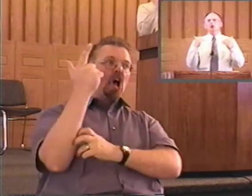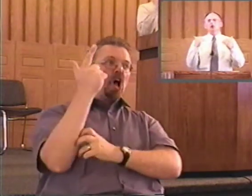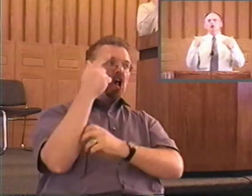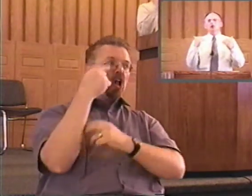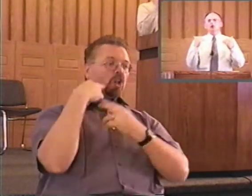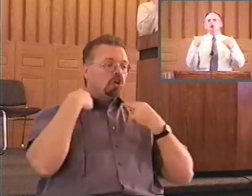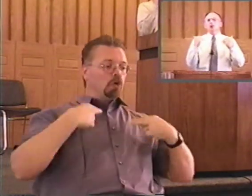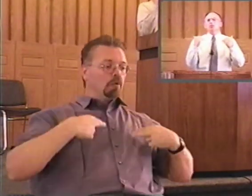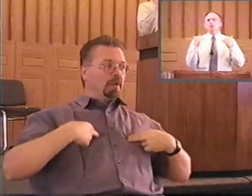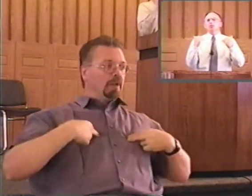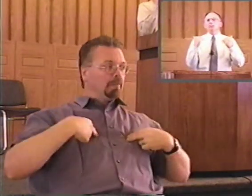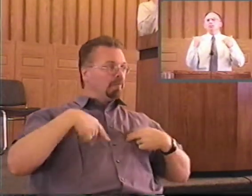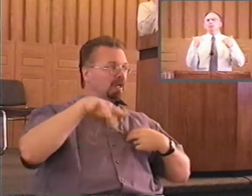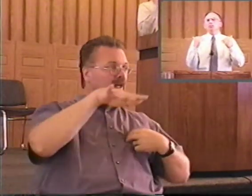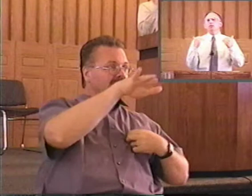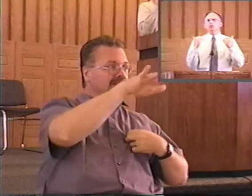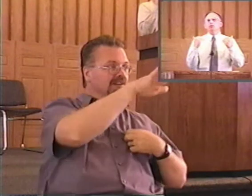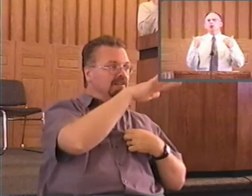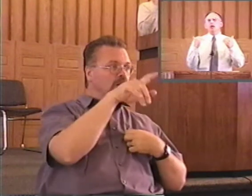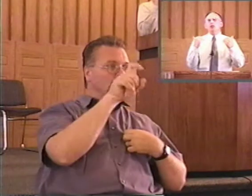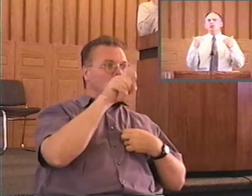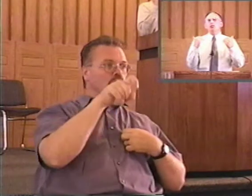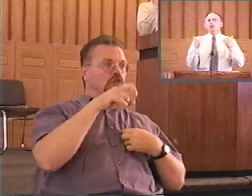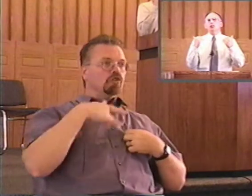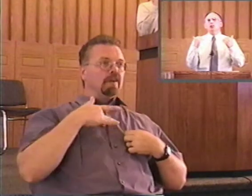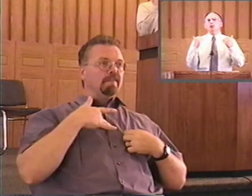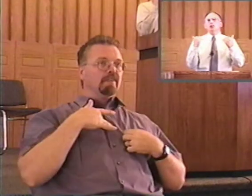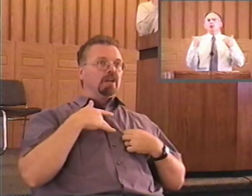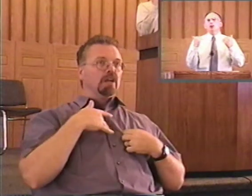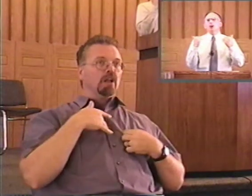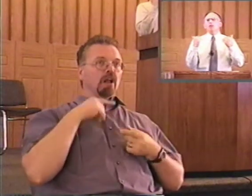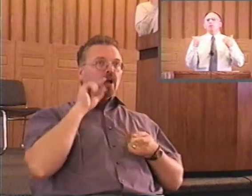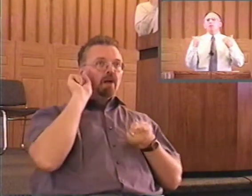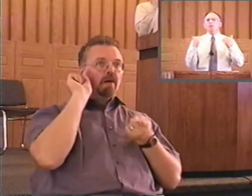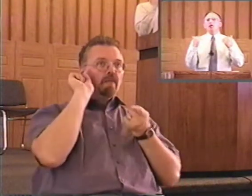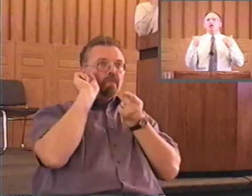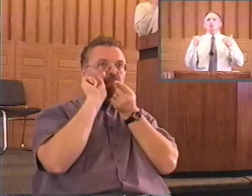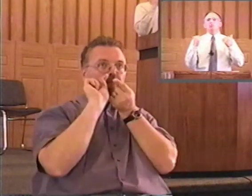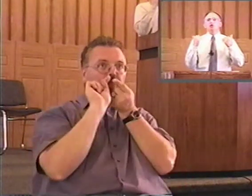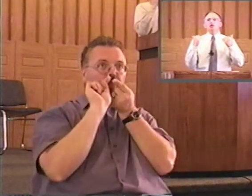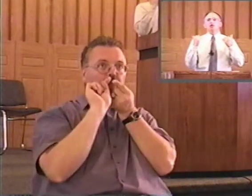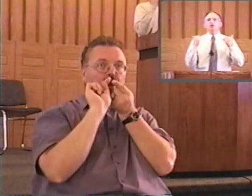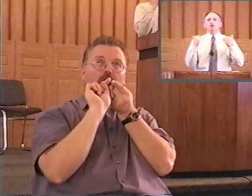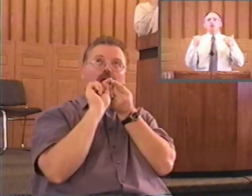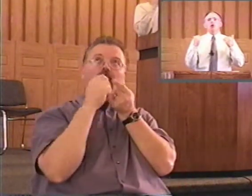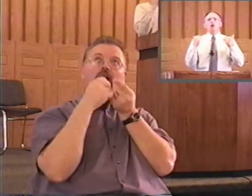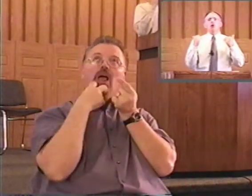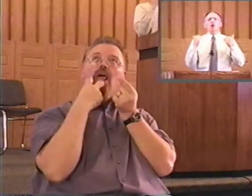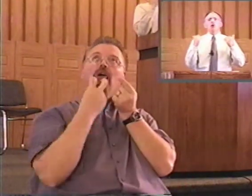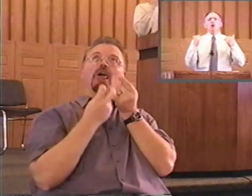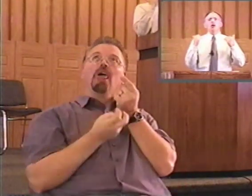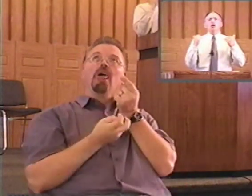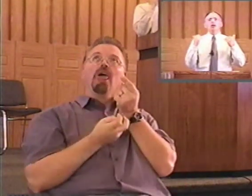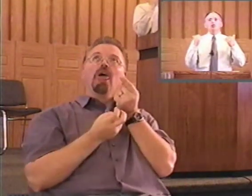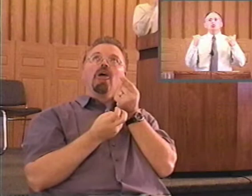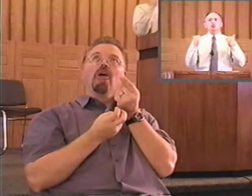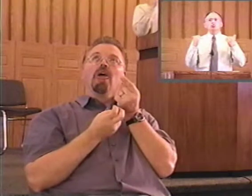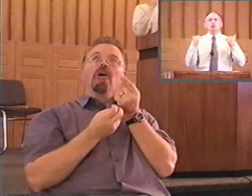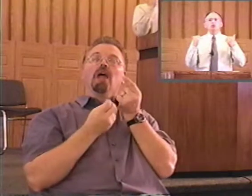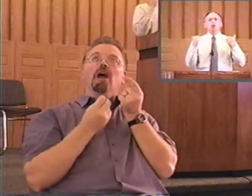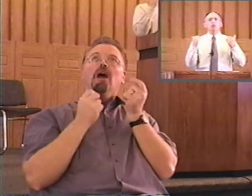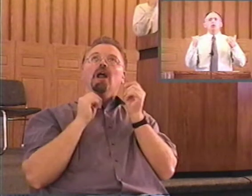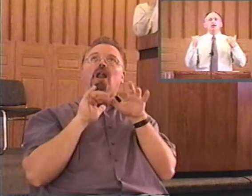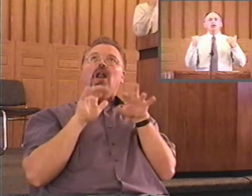human creatures should feel a sense of amazement, awe,